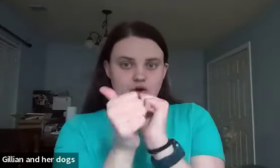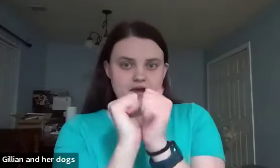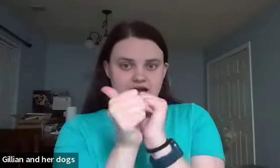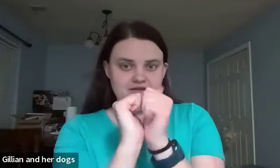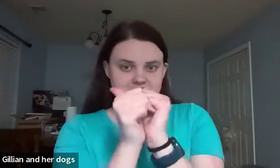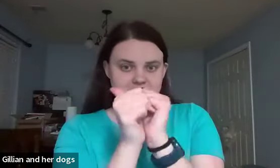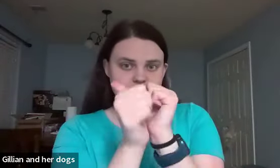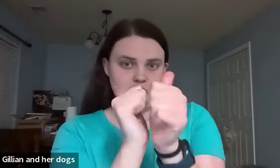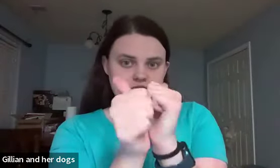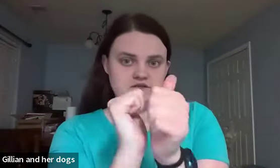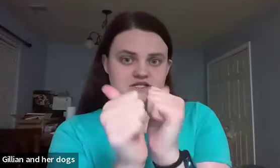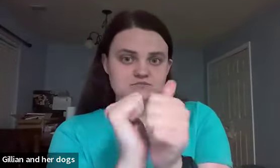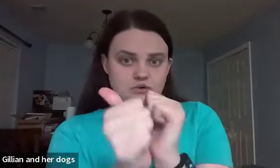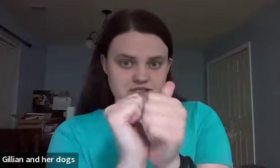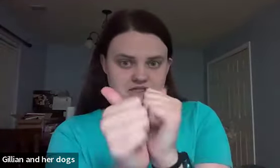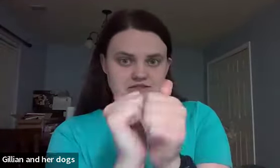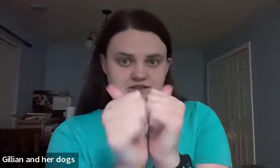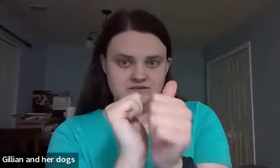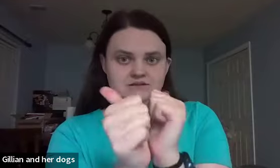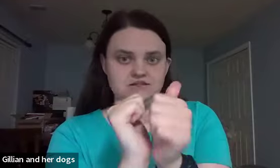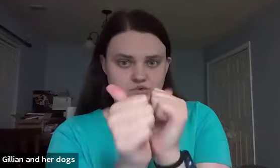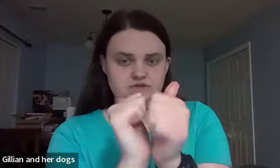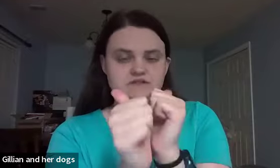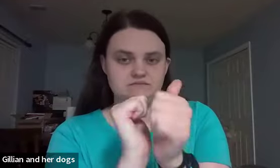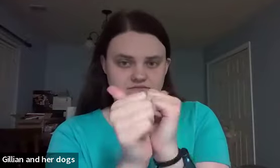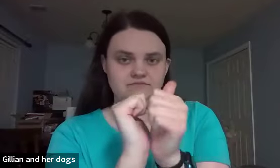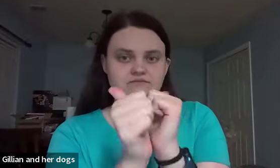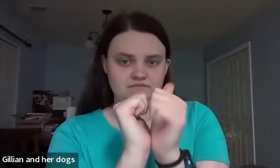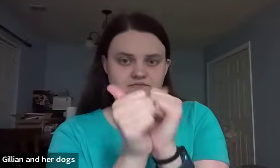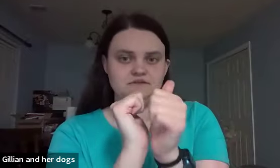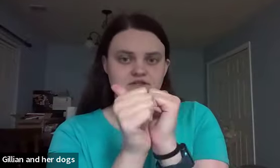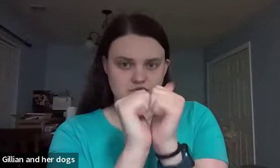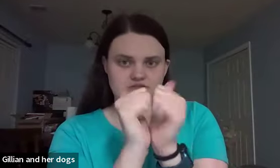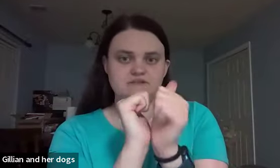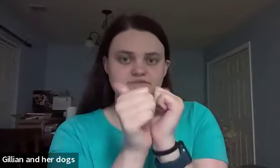you go back and forth. Sports, sports, sports.